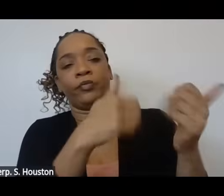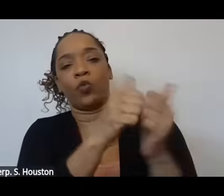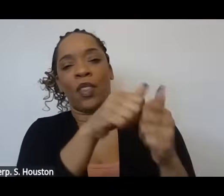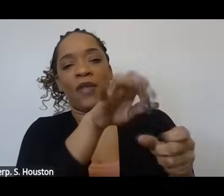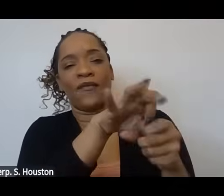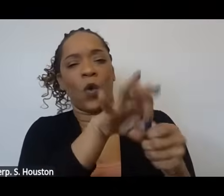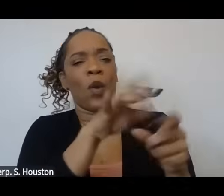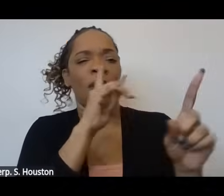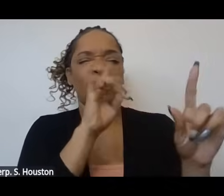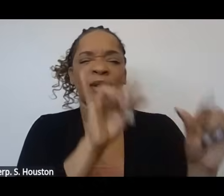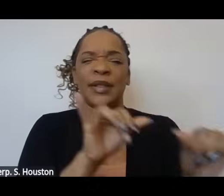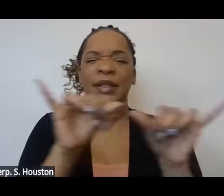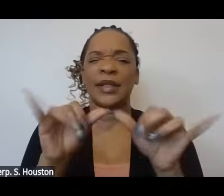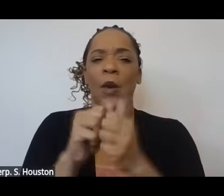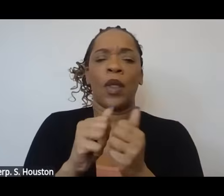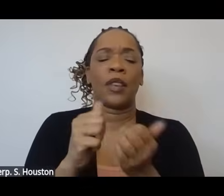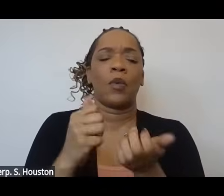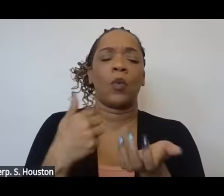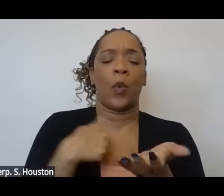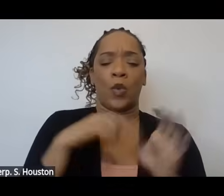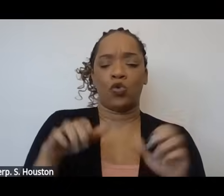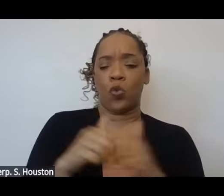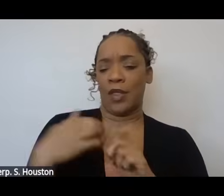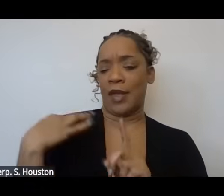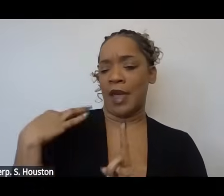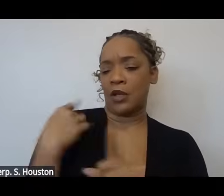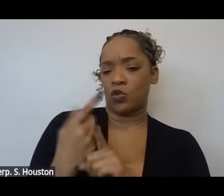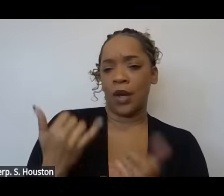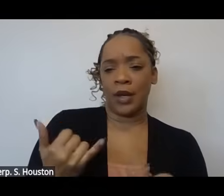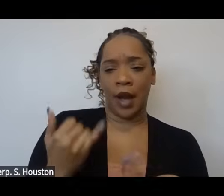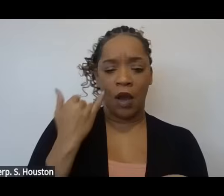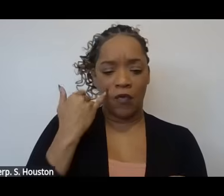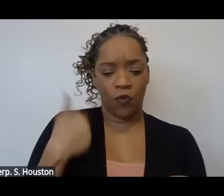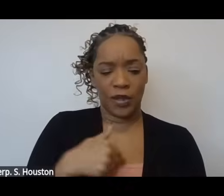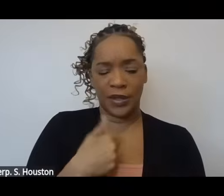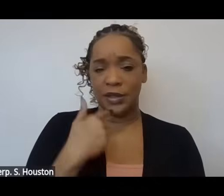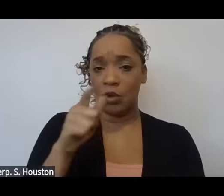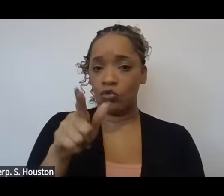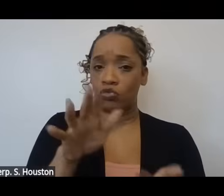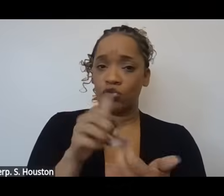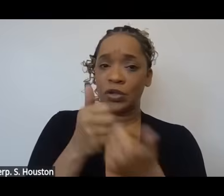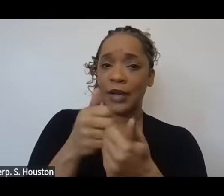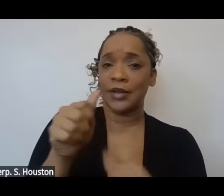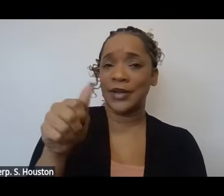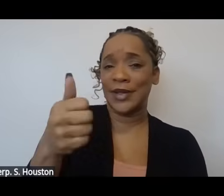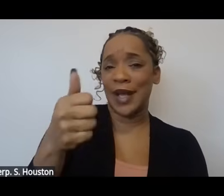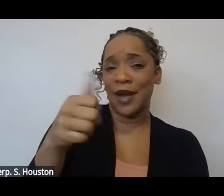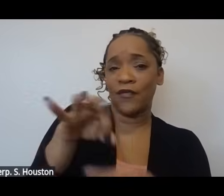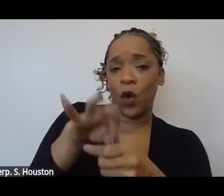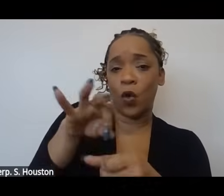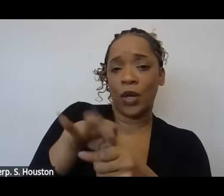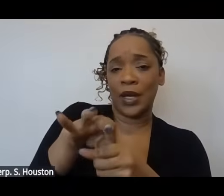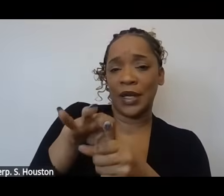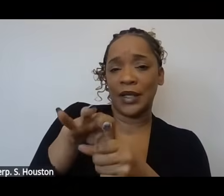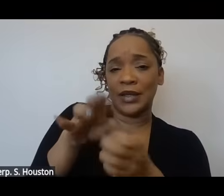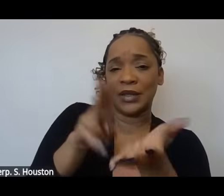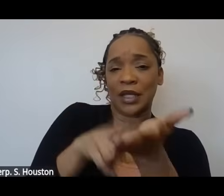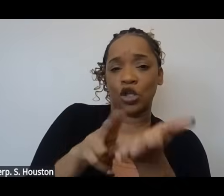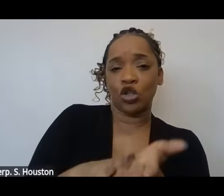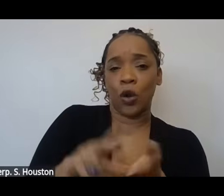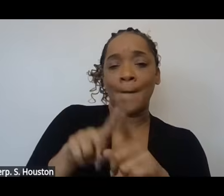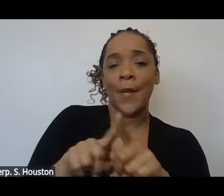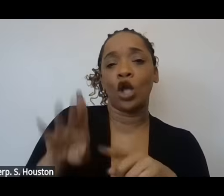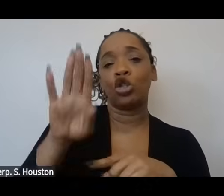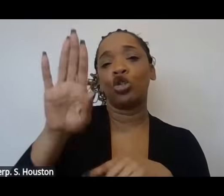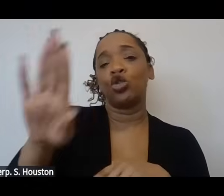right now, where we say, if you're challenging 10 voter signatures, but your cushion is 50, even if we assume